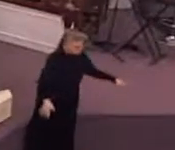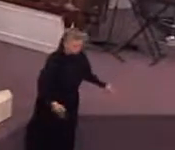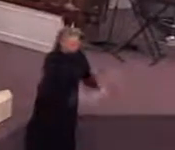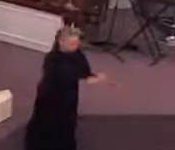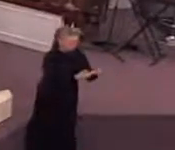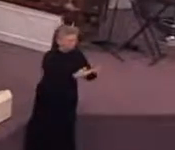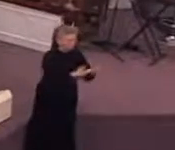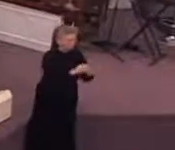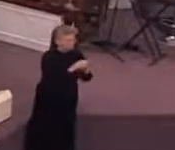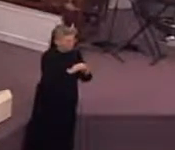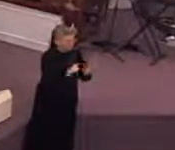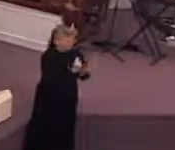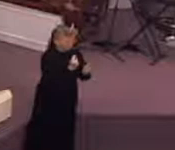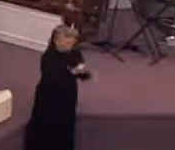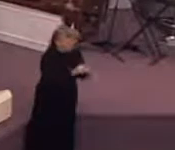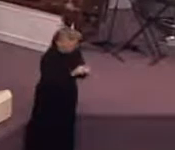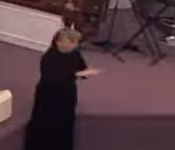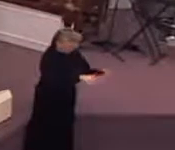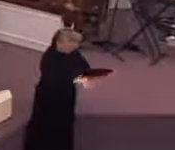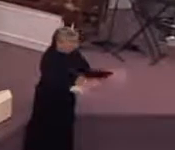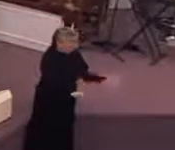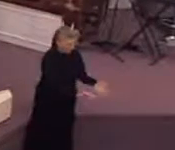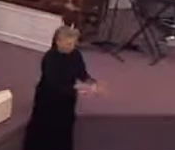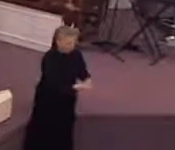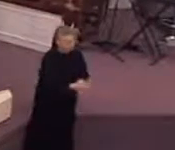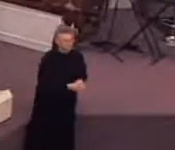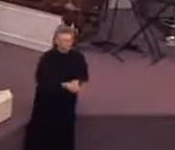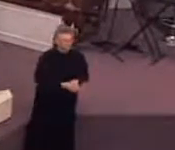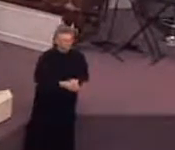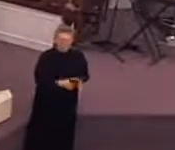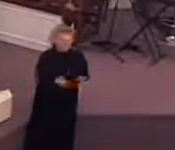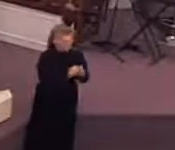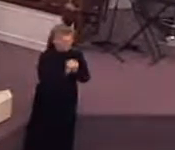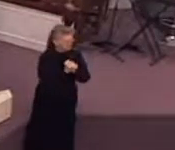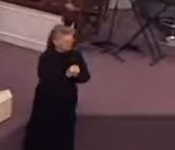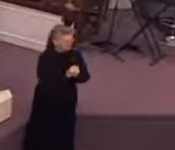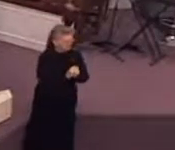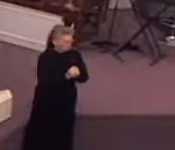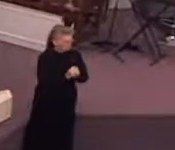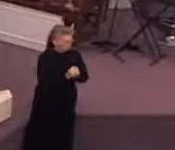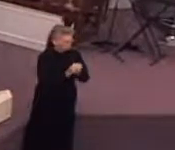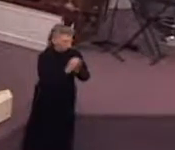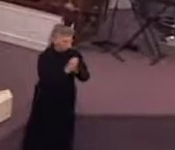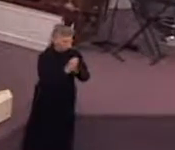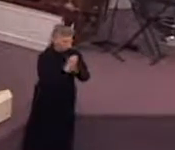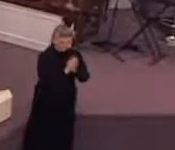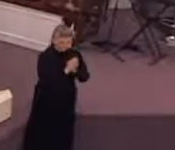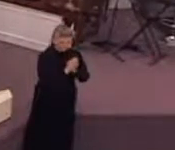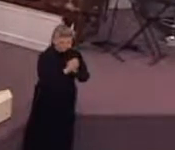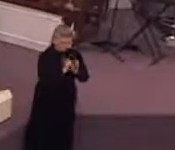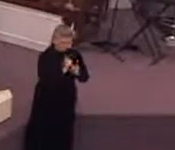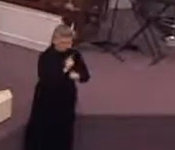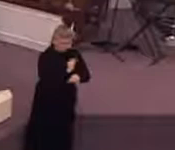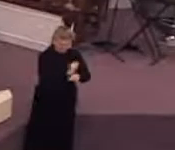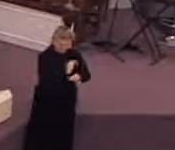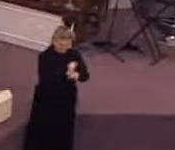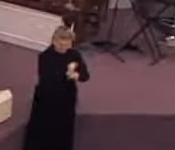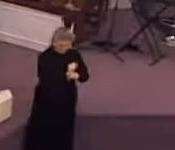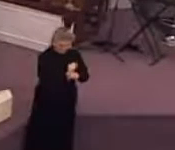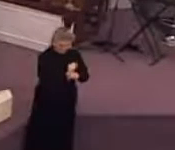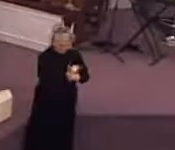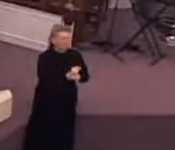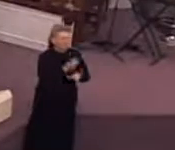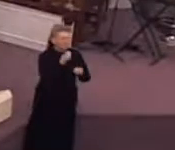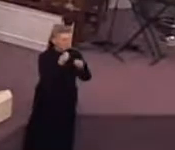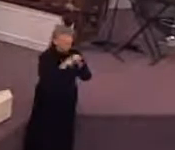together and they broke bread daily in the temple, amen, and praying together. There is that